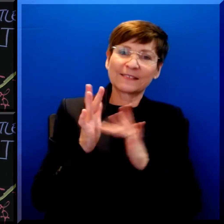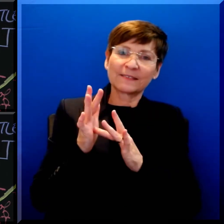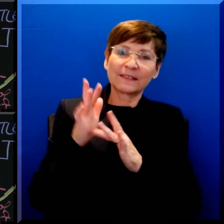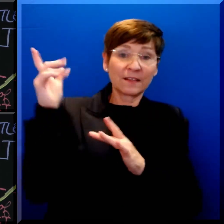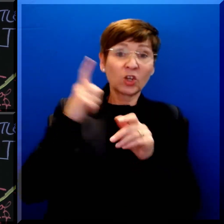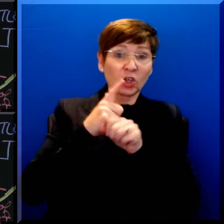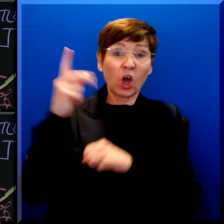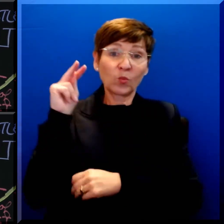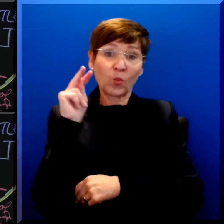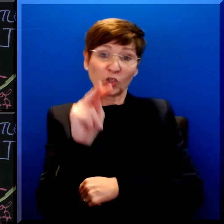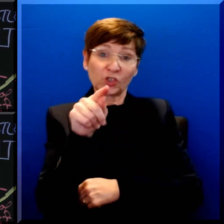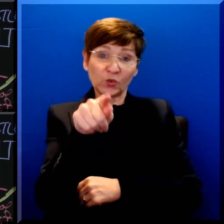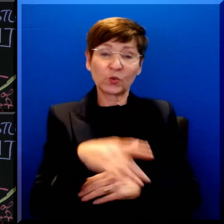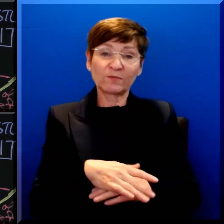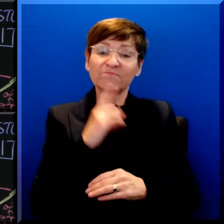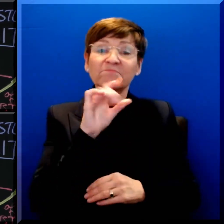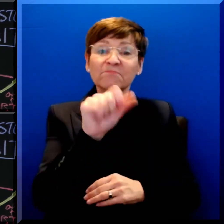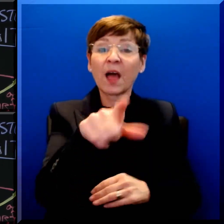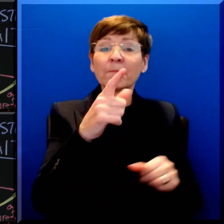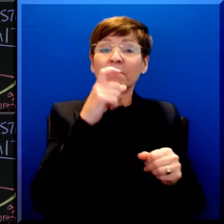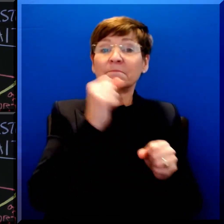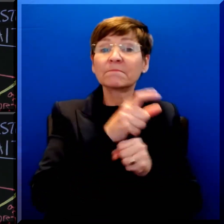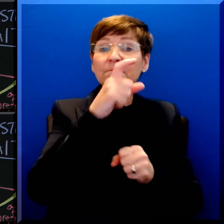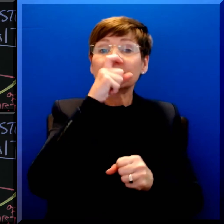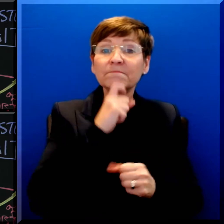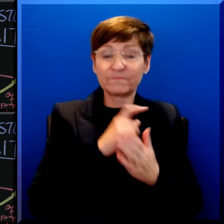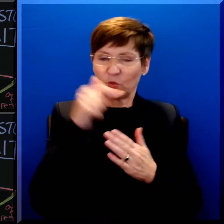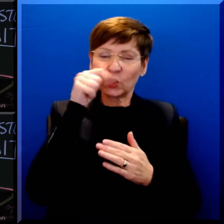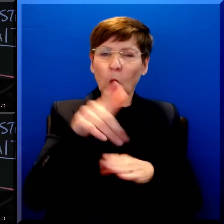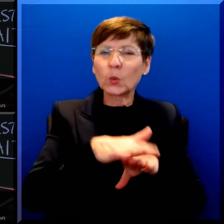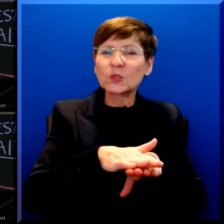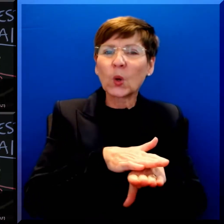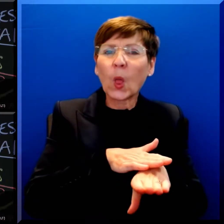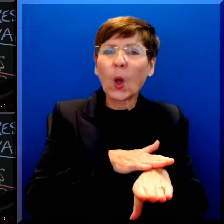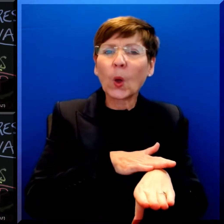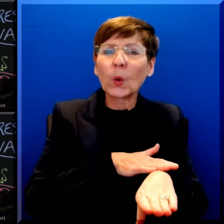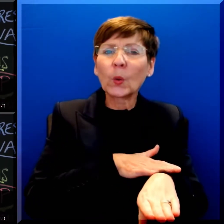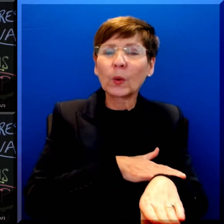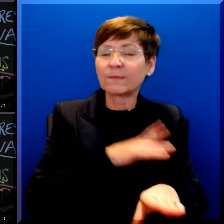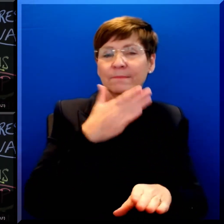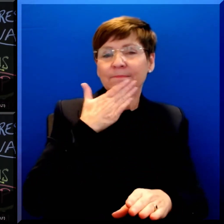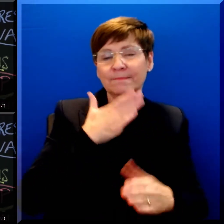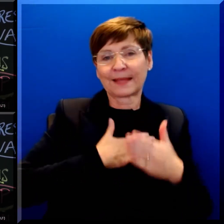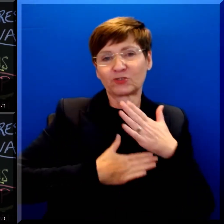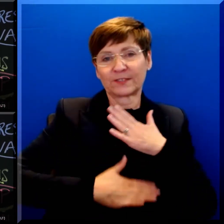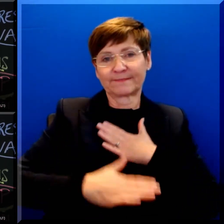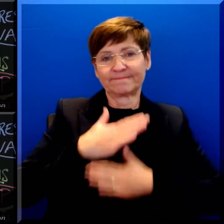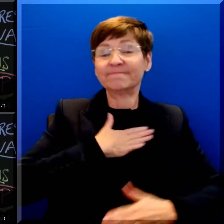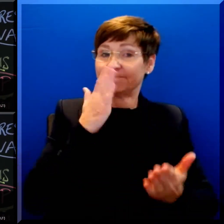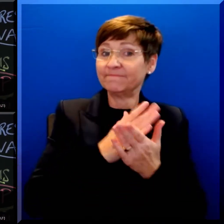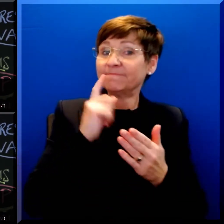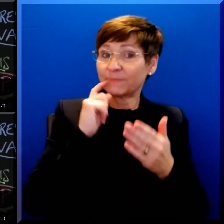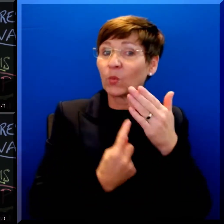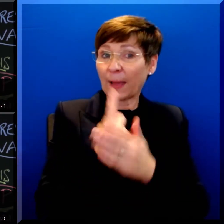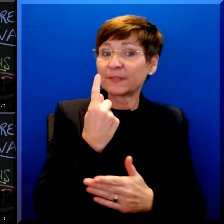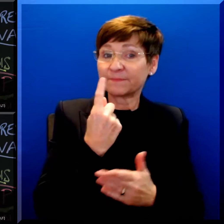says, good choice, because I got a plan for your life. I made you a promise. If it seems slow in coming, wait patiently, for it will surely take place.